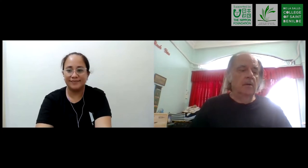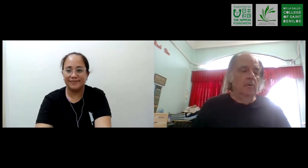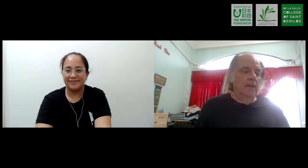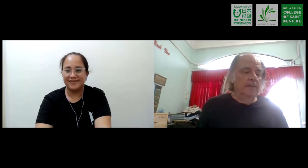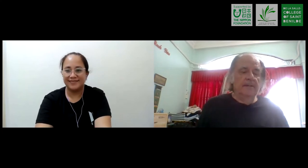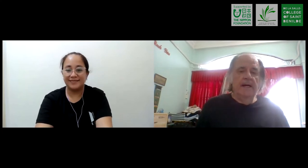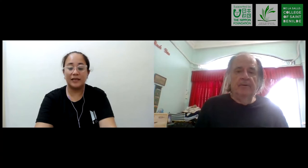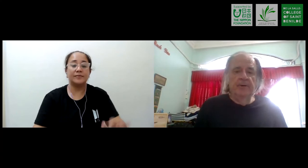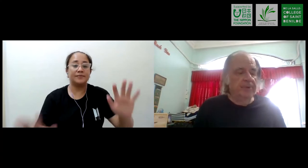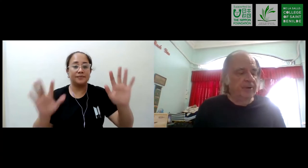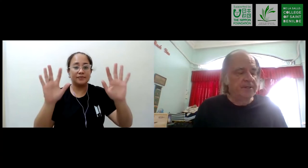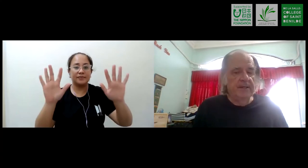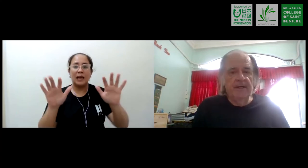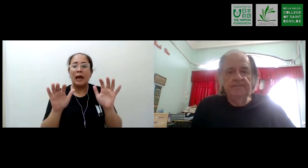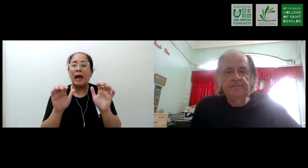So how are you progressing now?